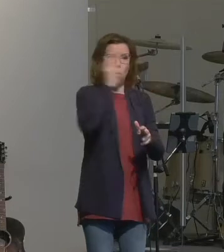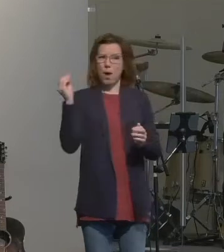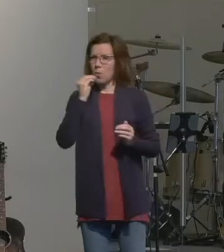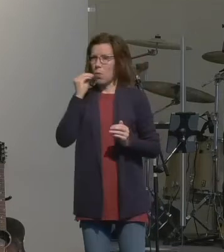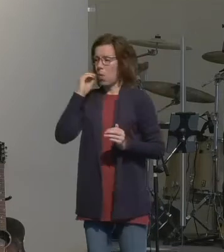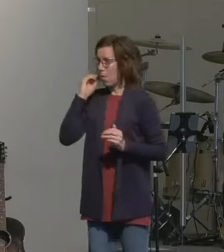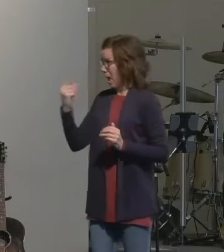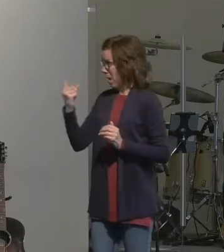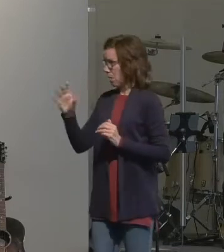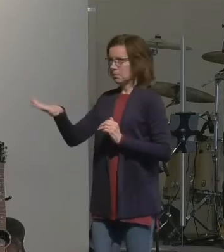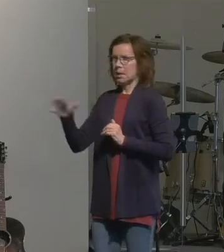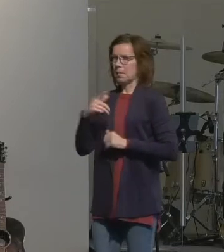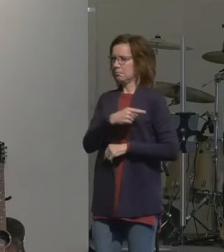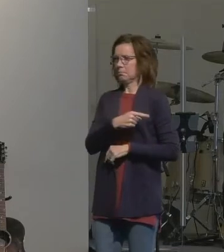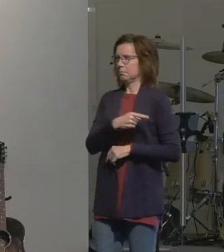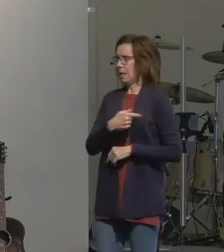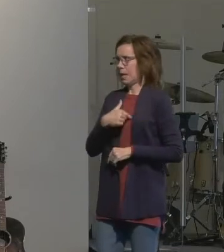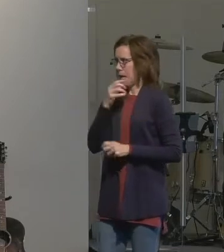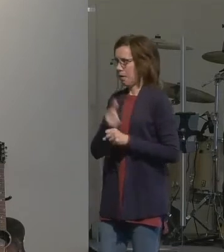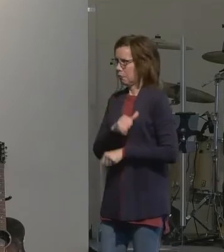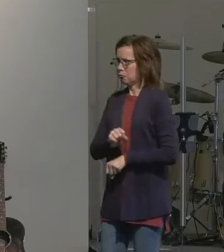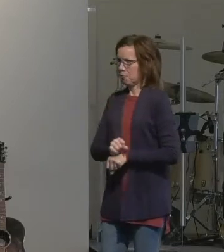you say oh no no no no I ain't got this one